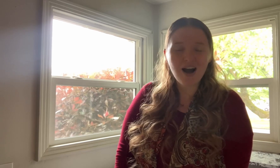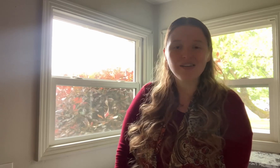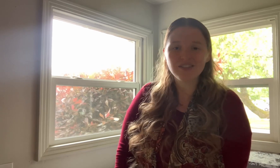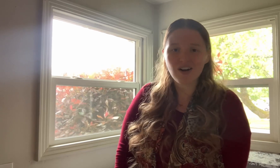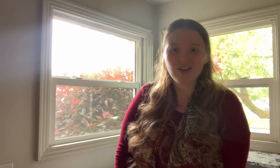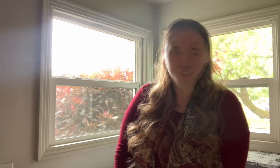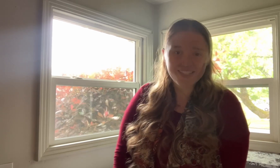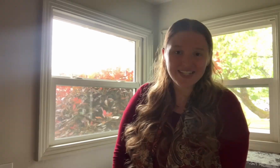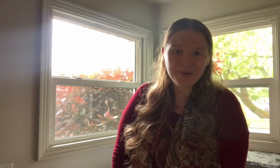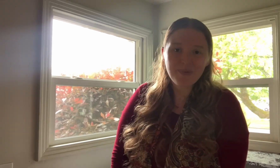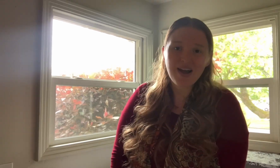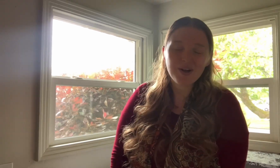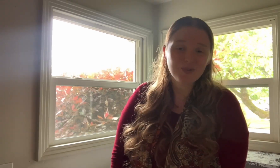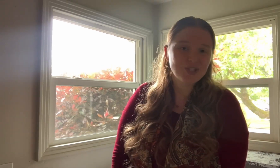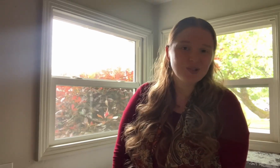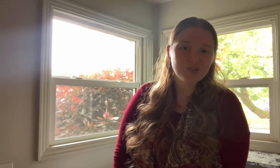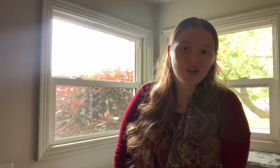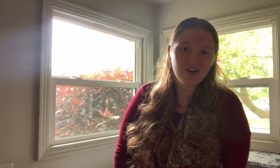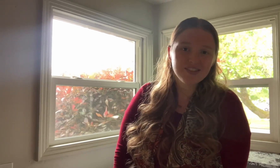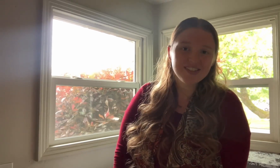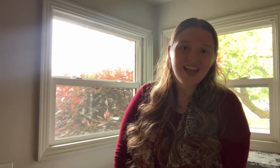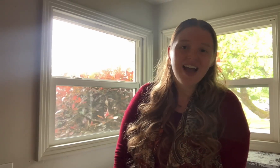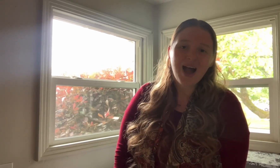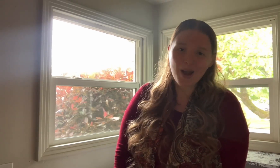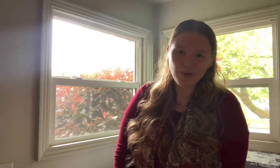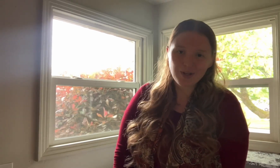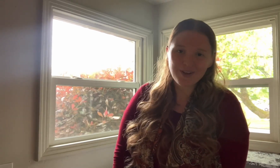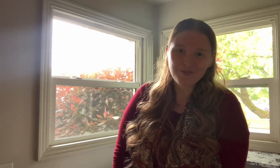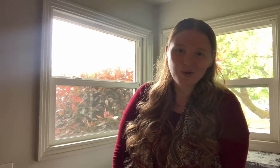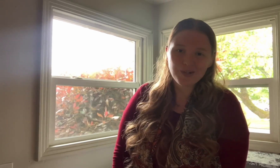I'll start releasing my original songs. I'm looking forward to